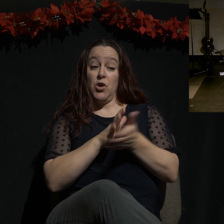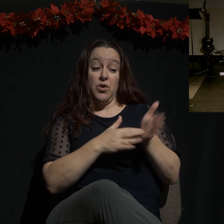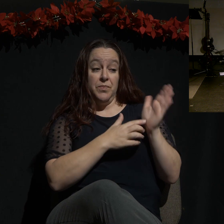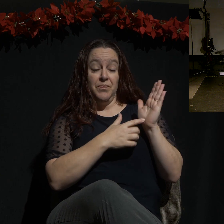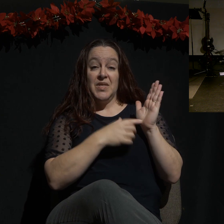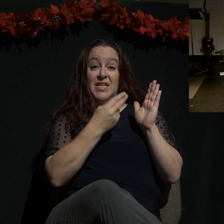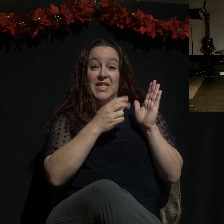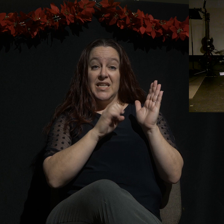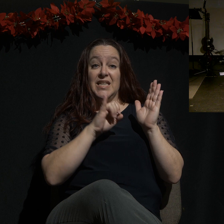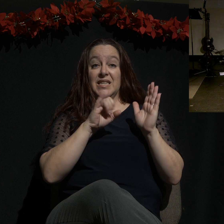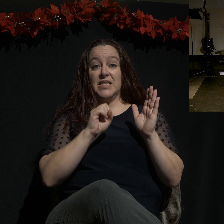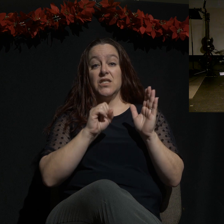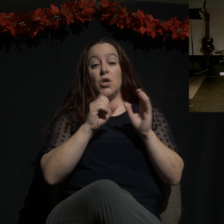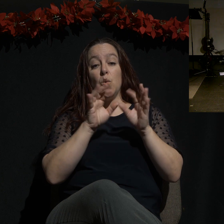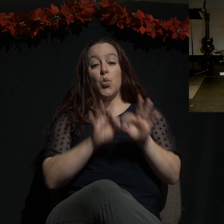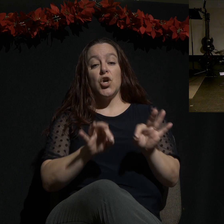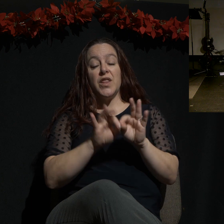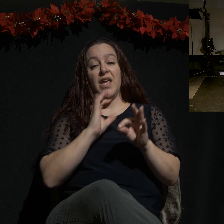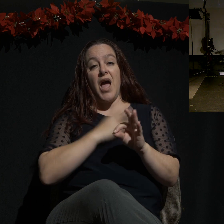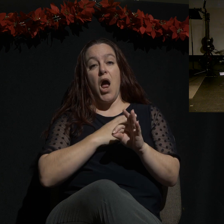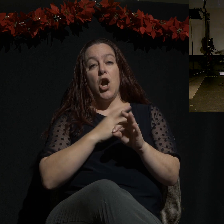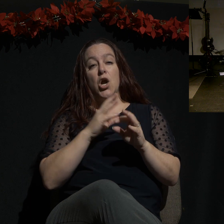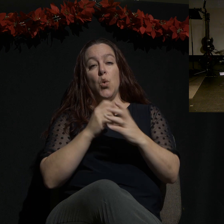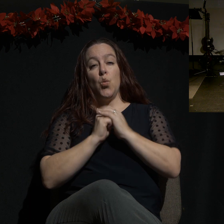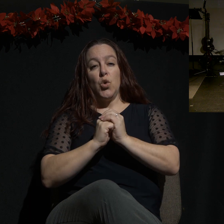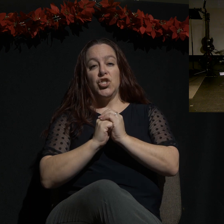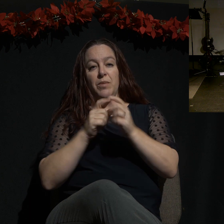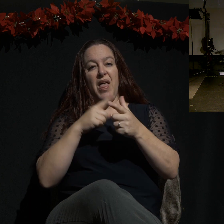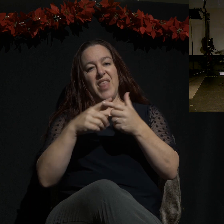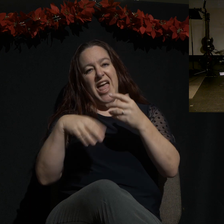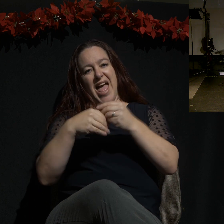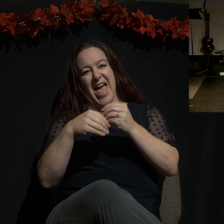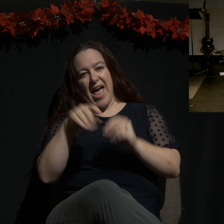He is Worthy of Our Worship, and I want you to put a question mark there.